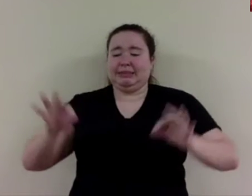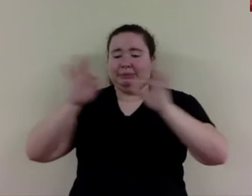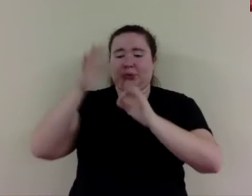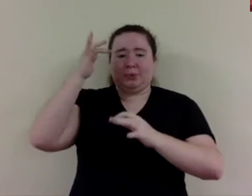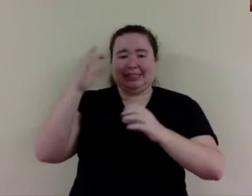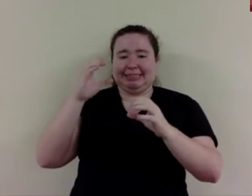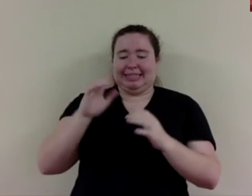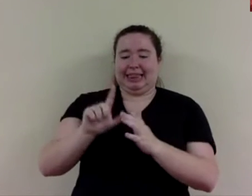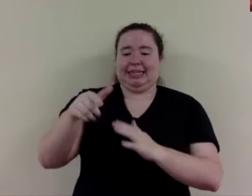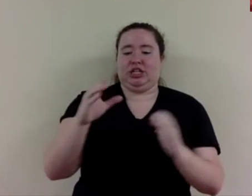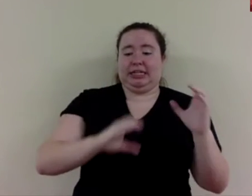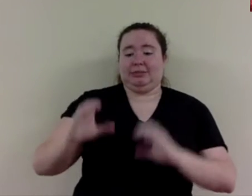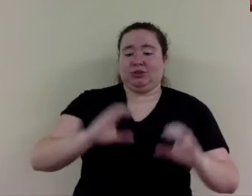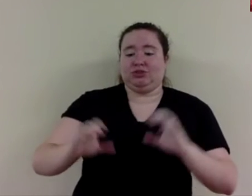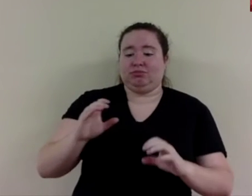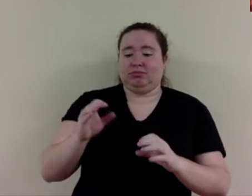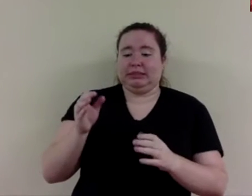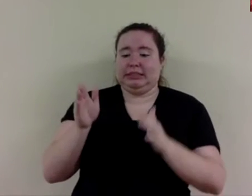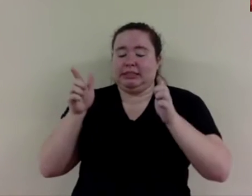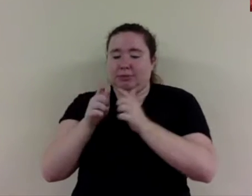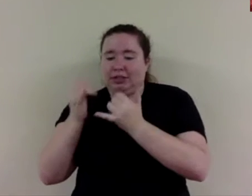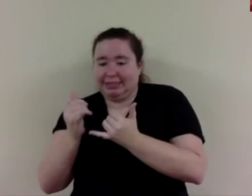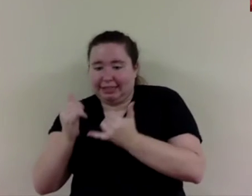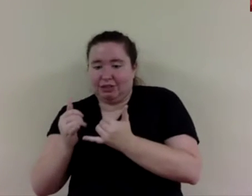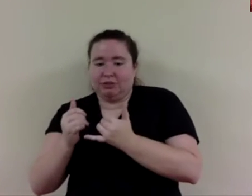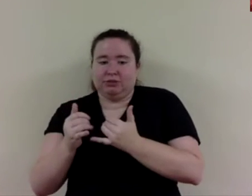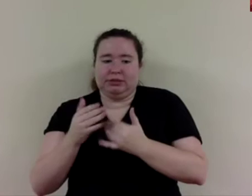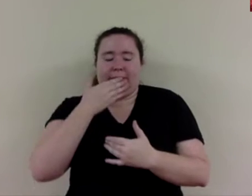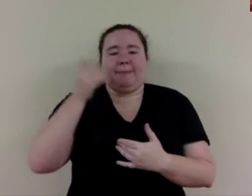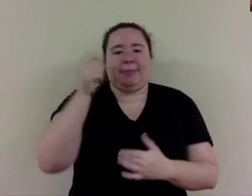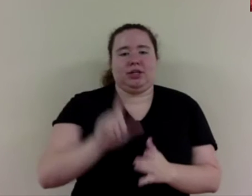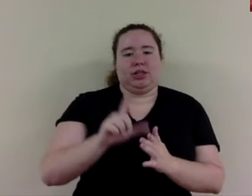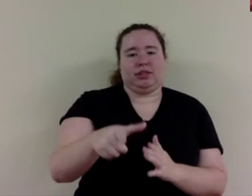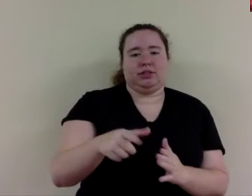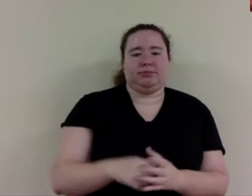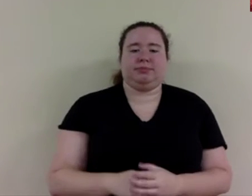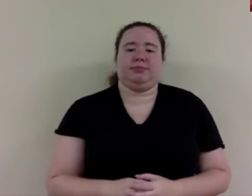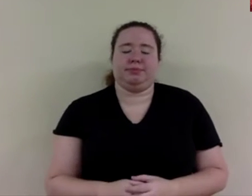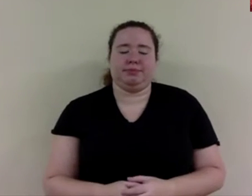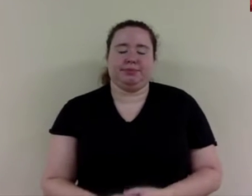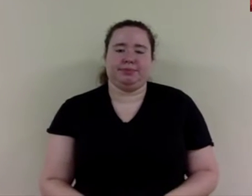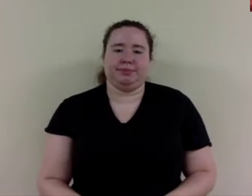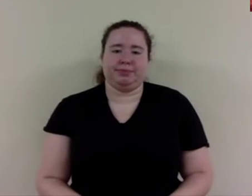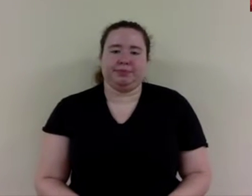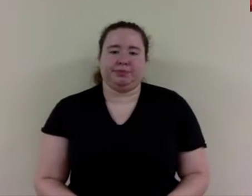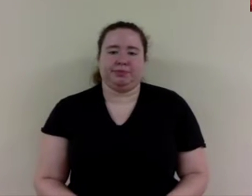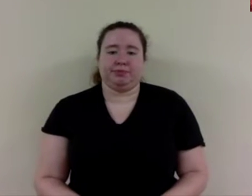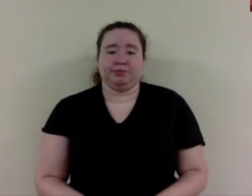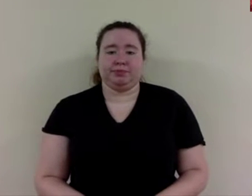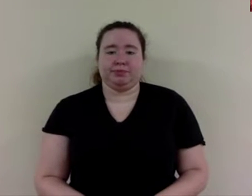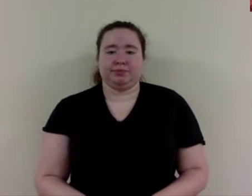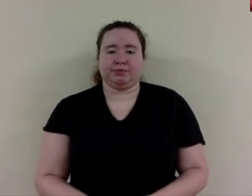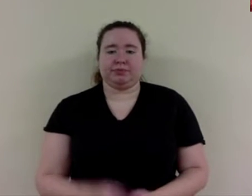with chemicals. By having smaller particles, the surface area or chemical digestion will be increased. Additionally, in